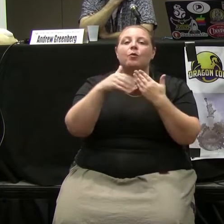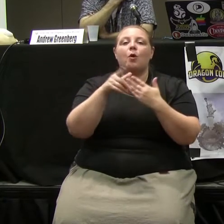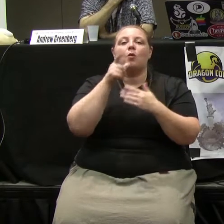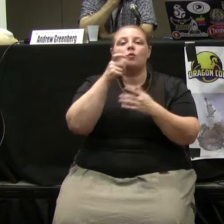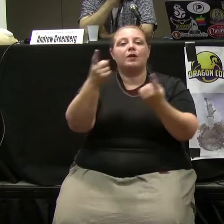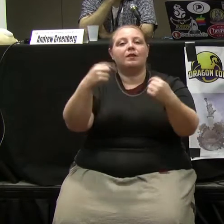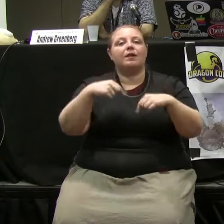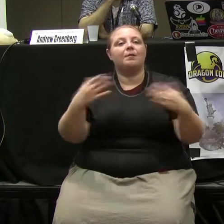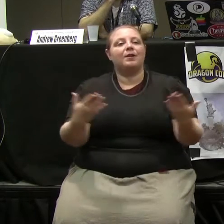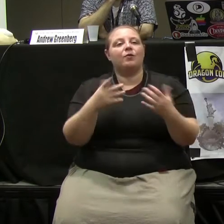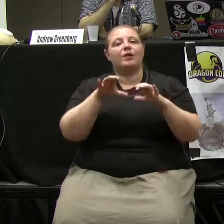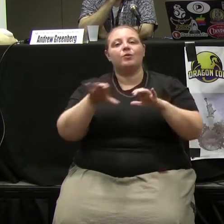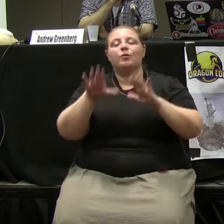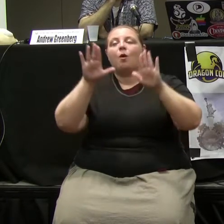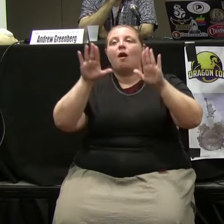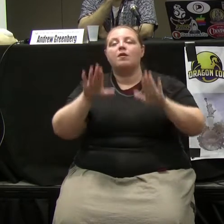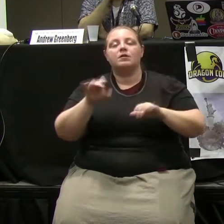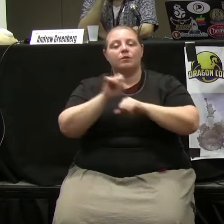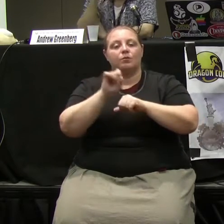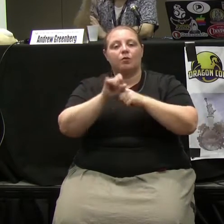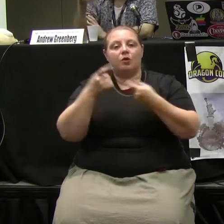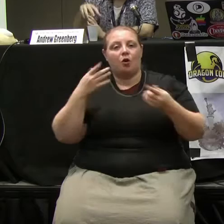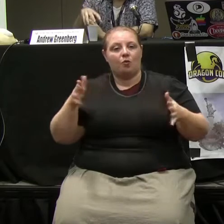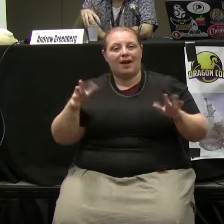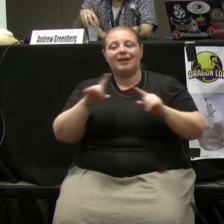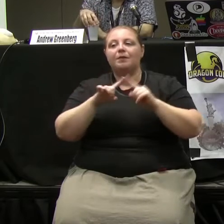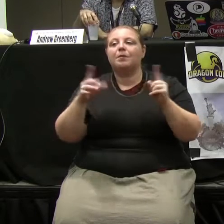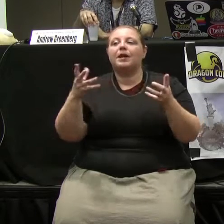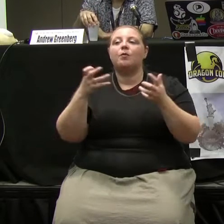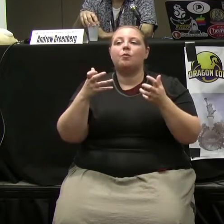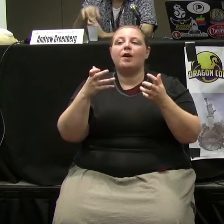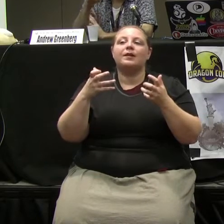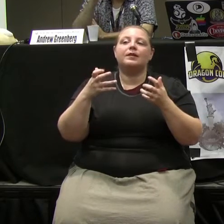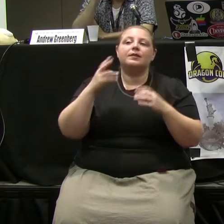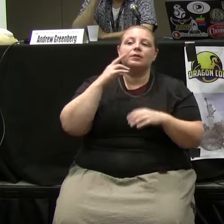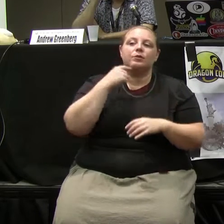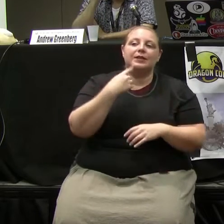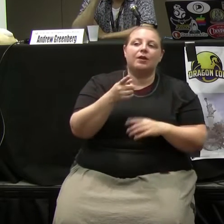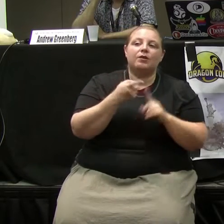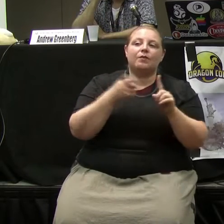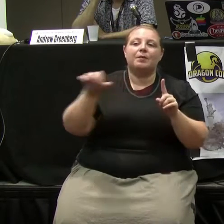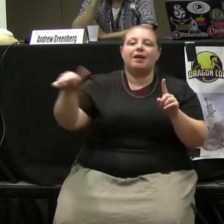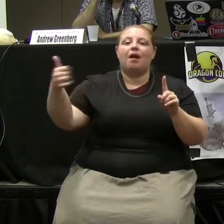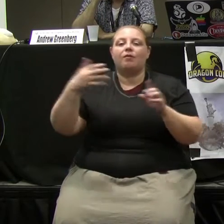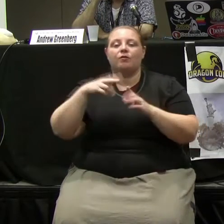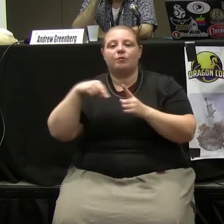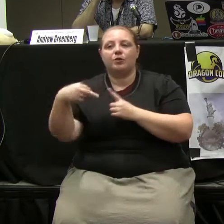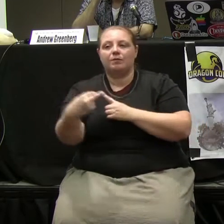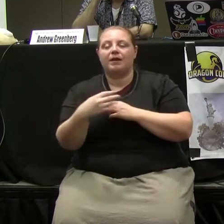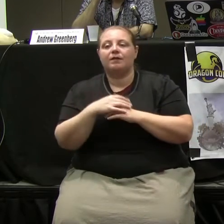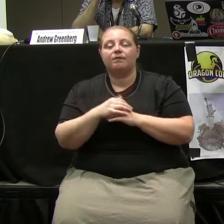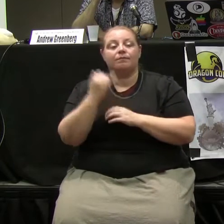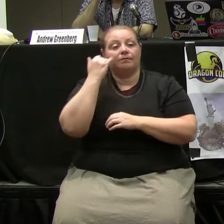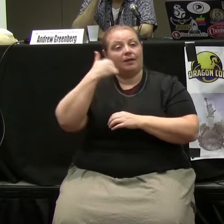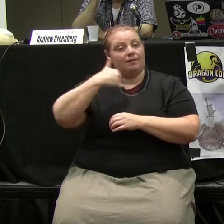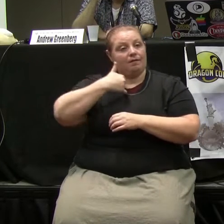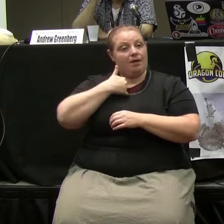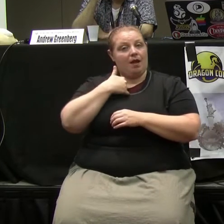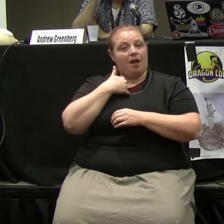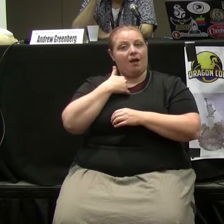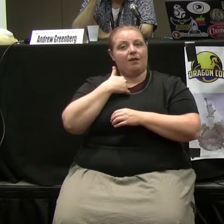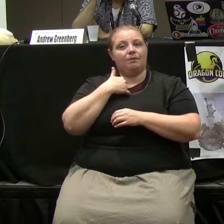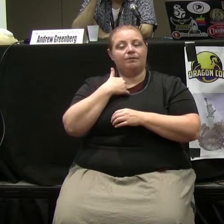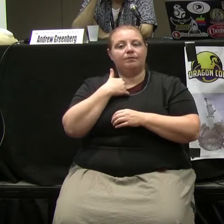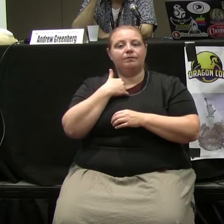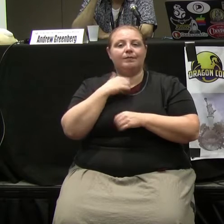does a lot of amazing activism work, but I wanted to actually come at this from the other side of the equation. So if I was someone who is a more,